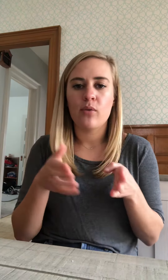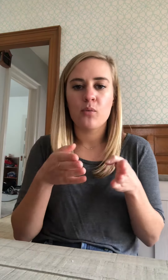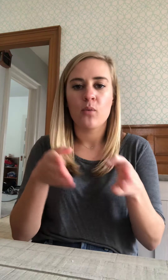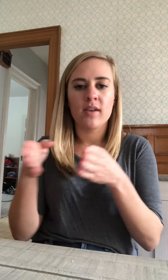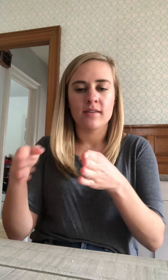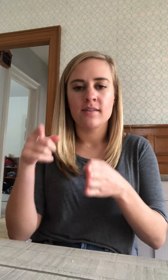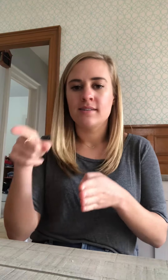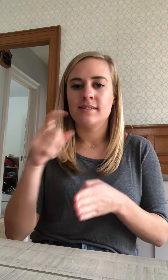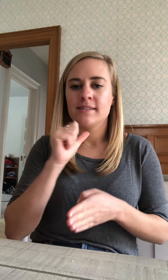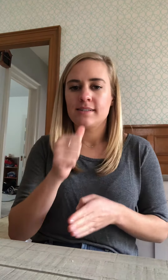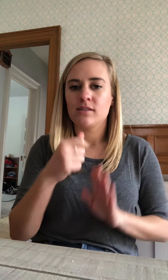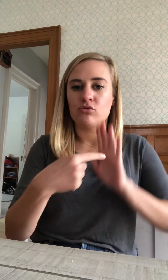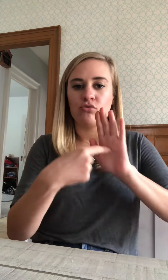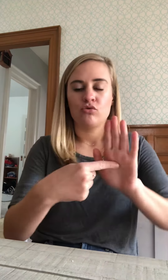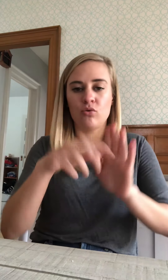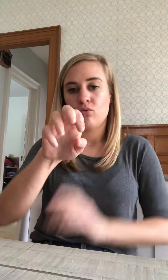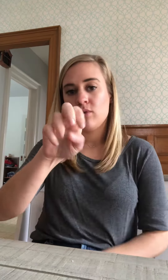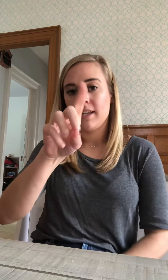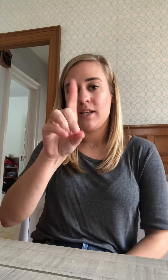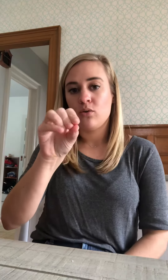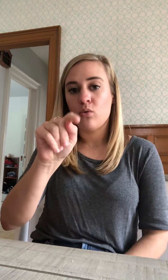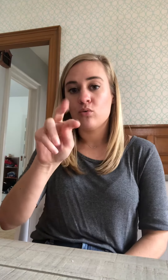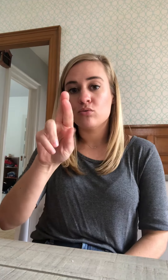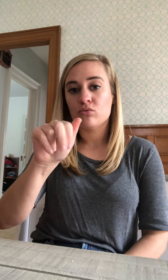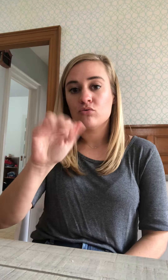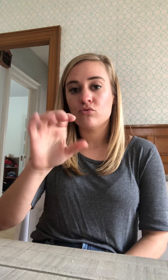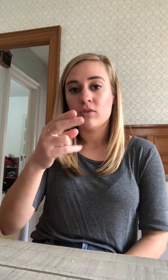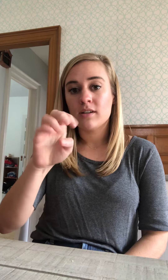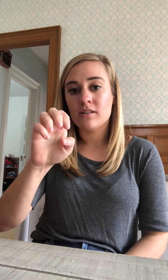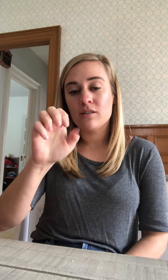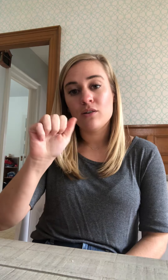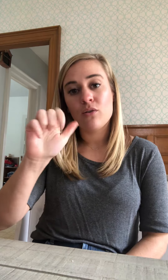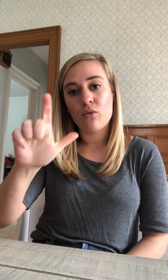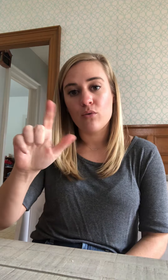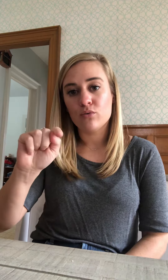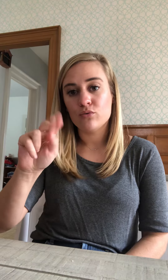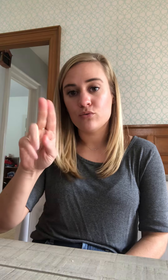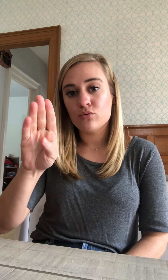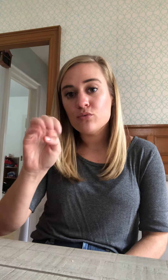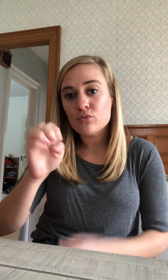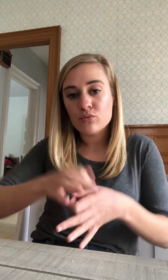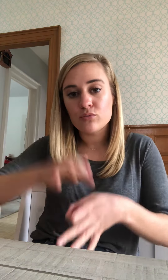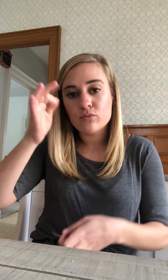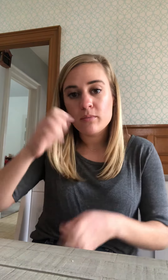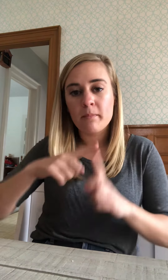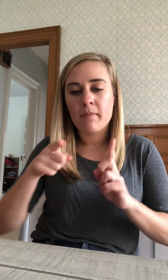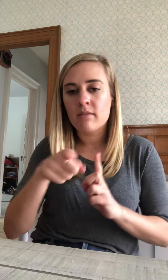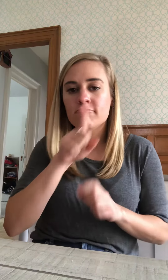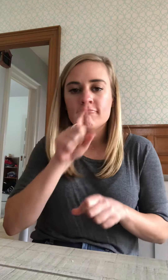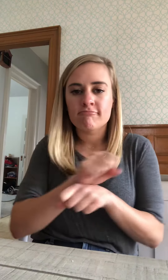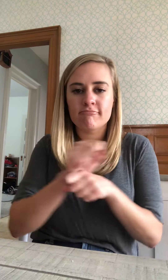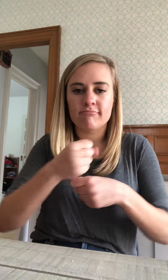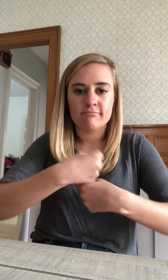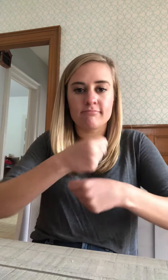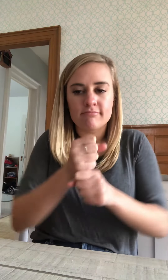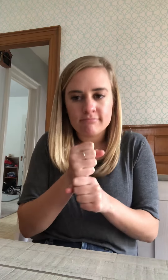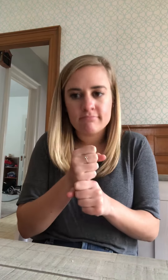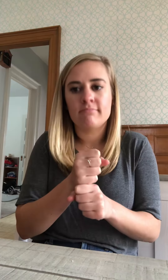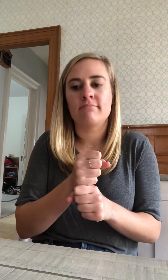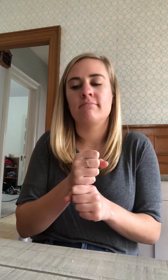an endotracheal tube, but there's actually trays that are manufactured to do this so that you can make acrylic bars